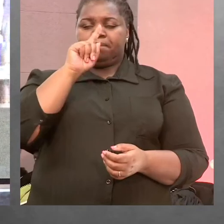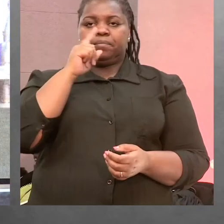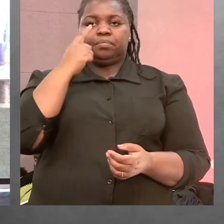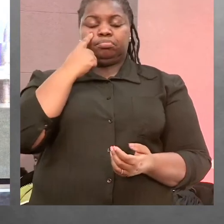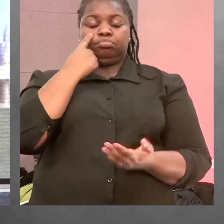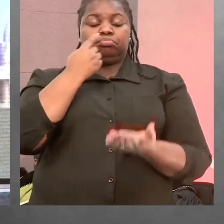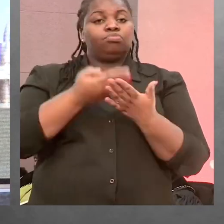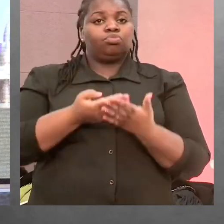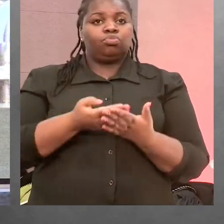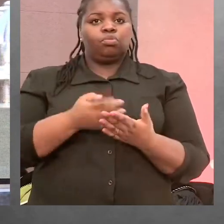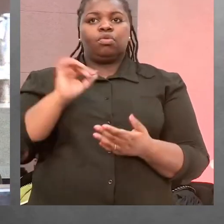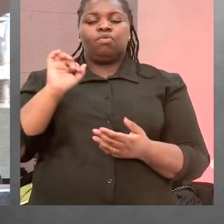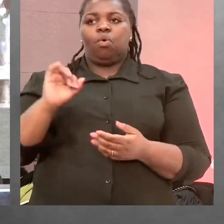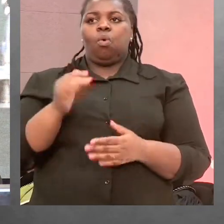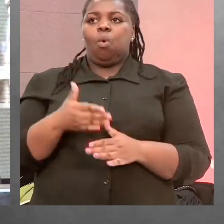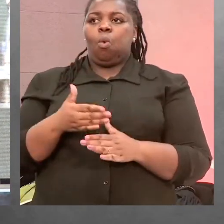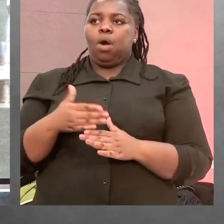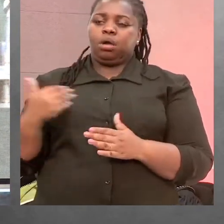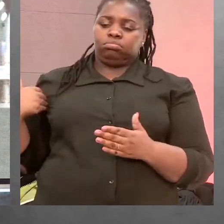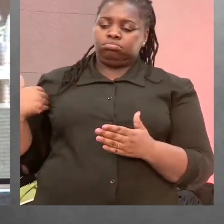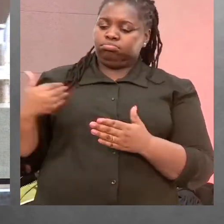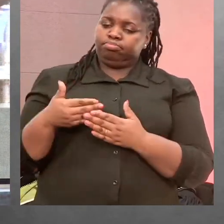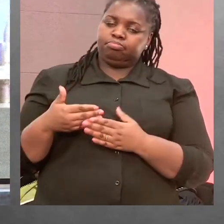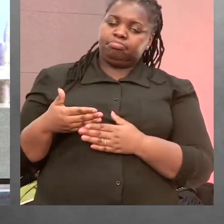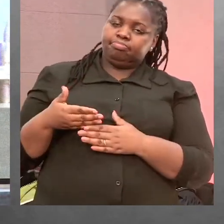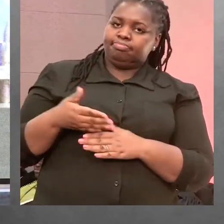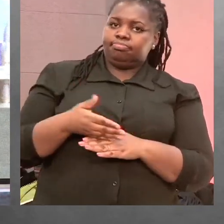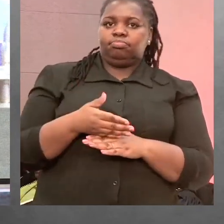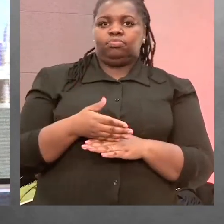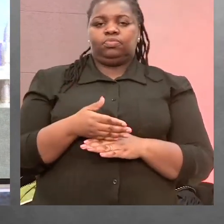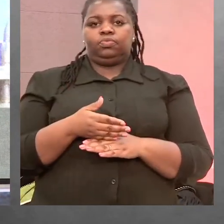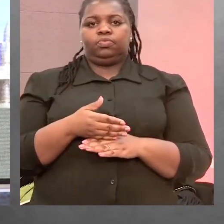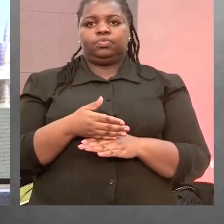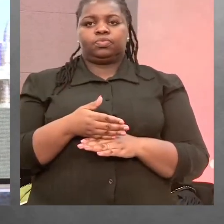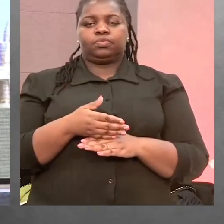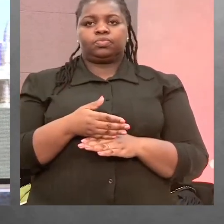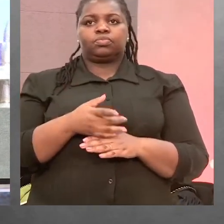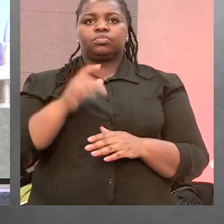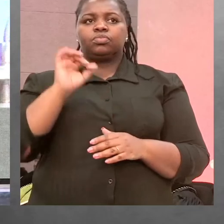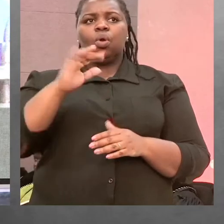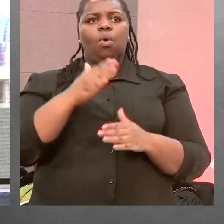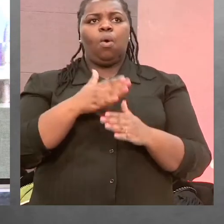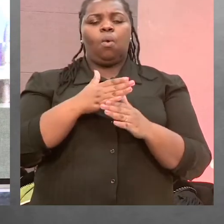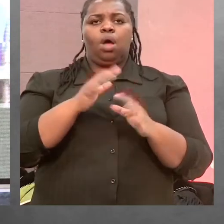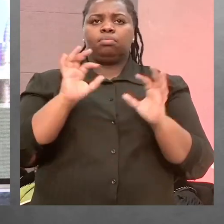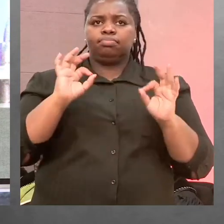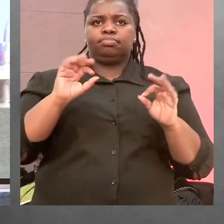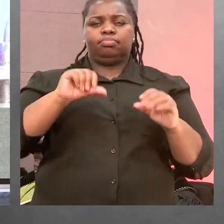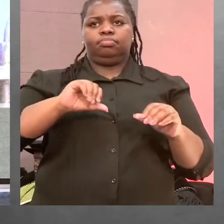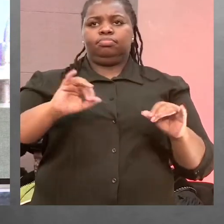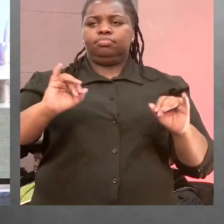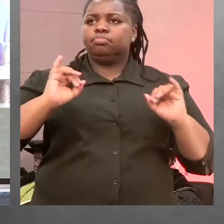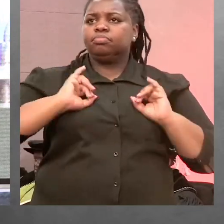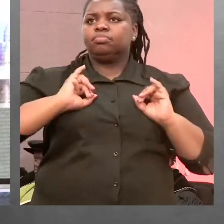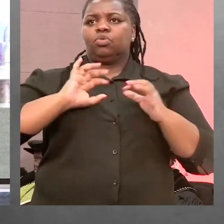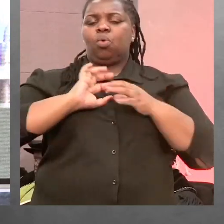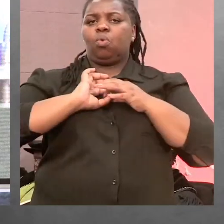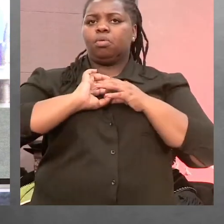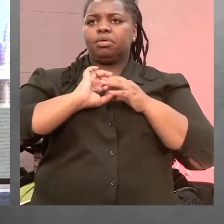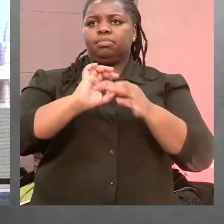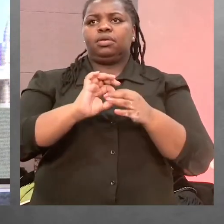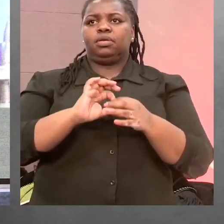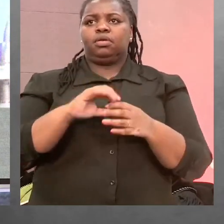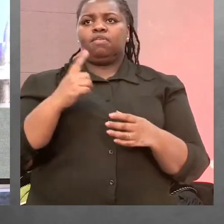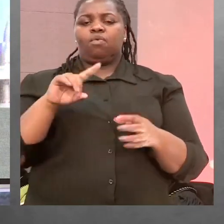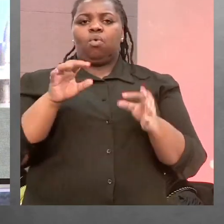testament for your exceptional abilities, unwavering dedication, and a proven commitment to